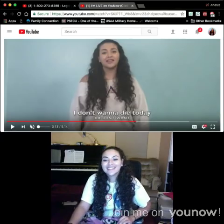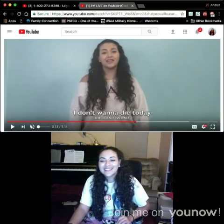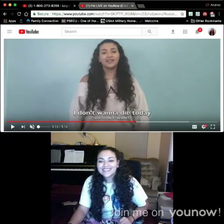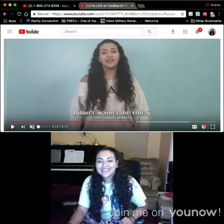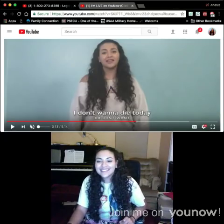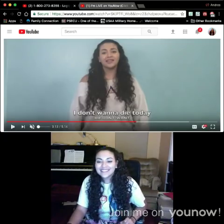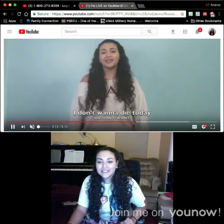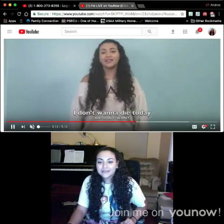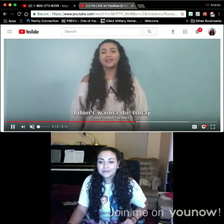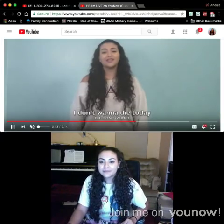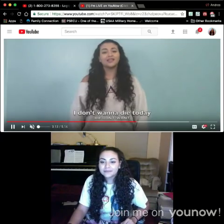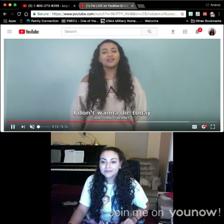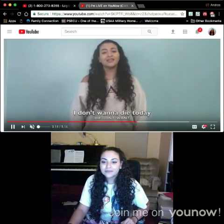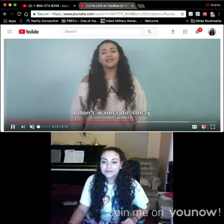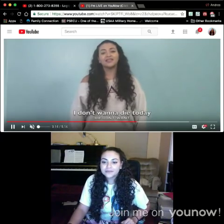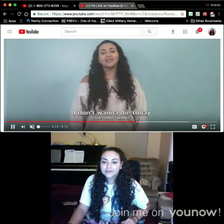did.